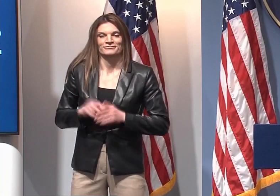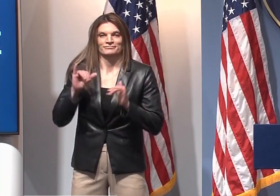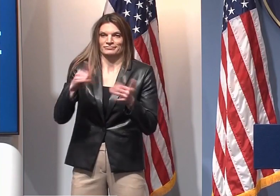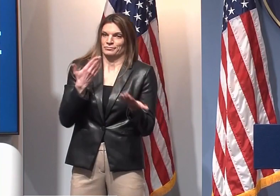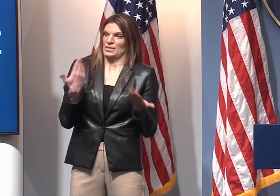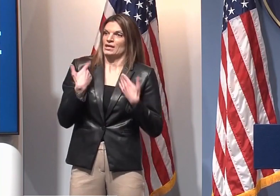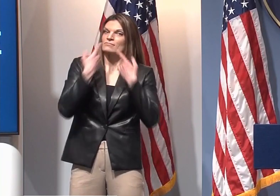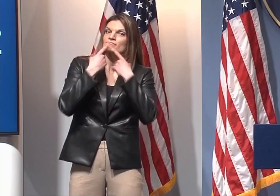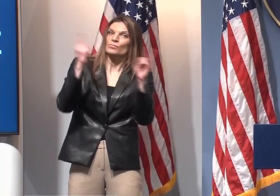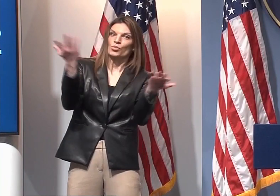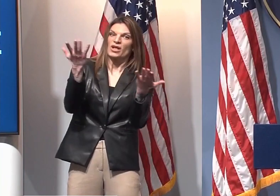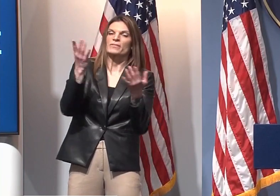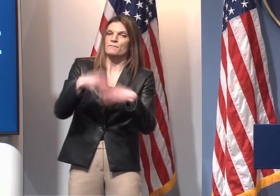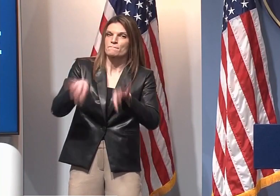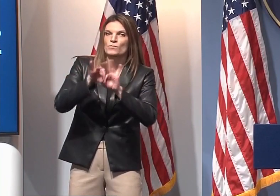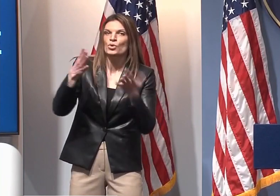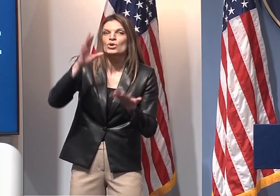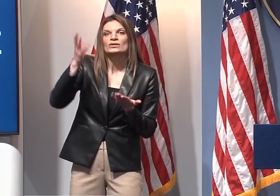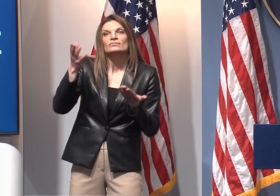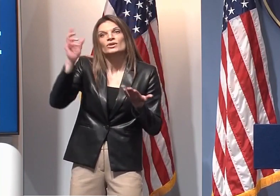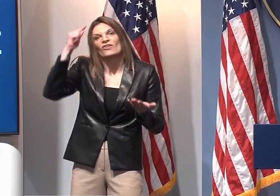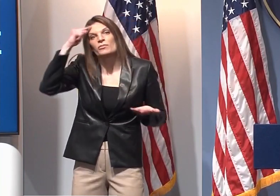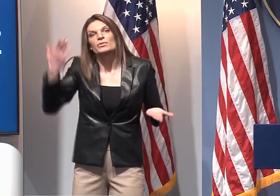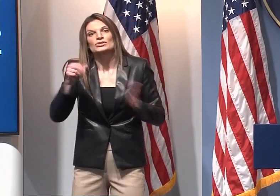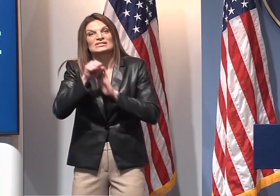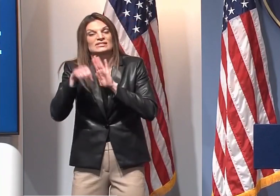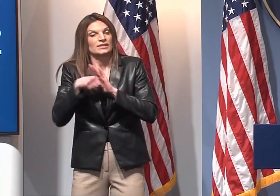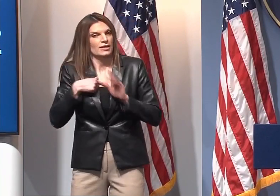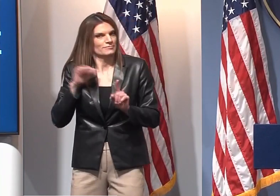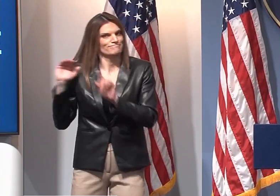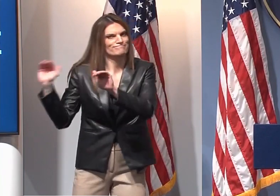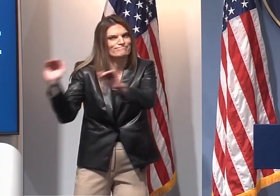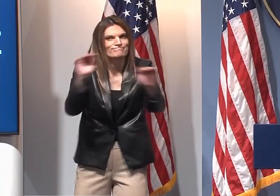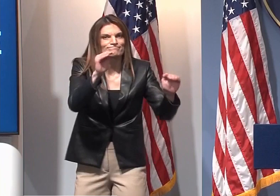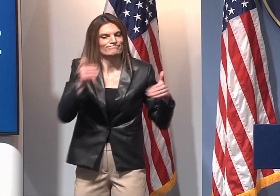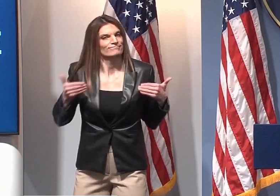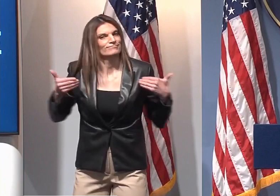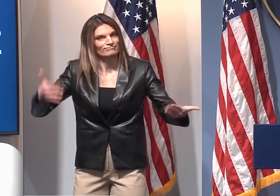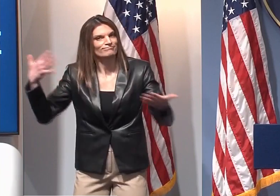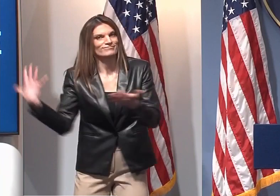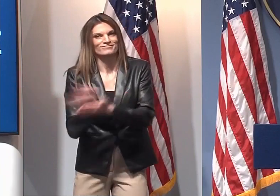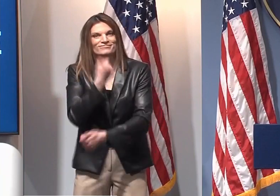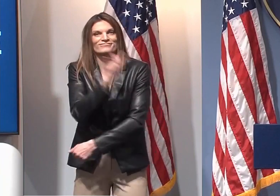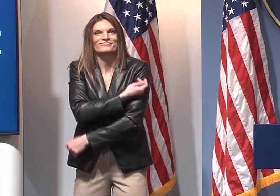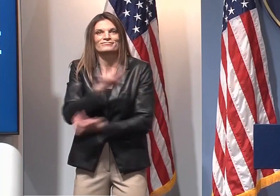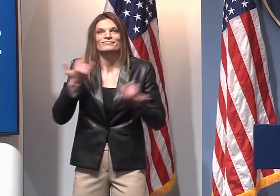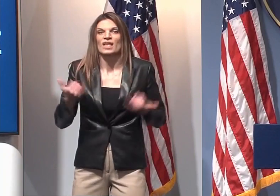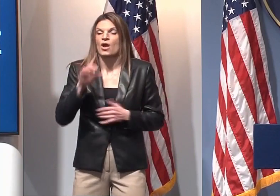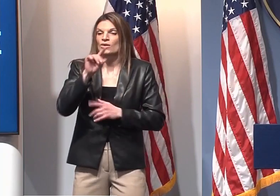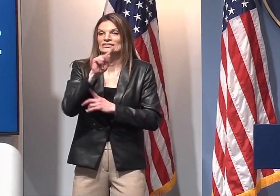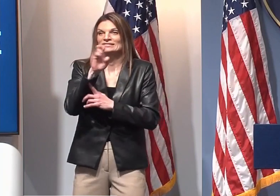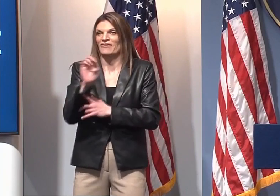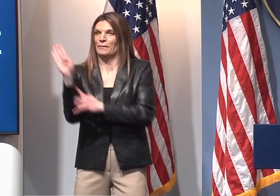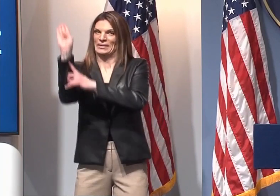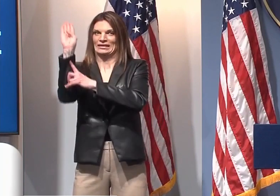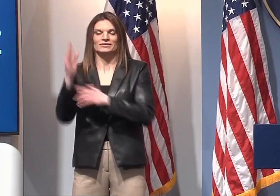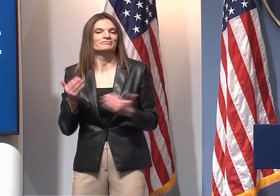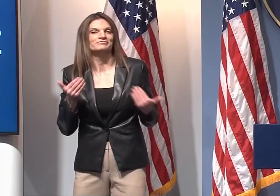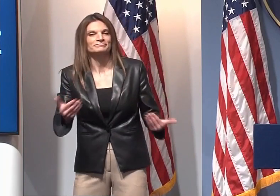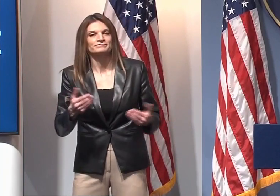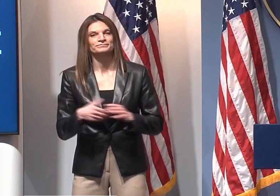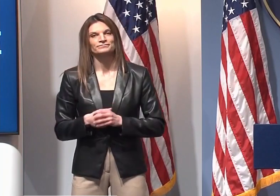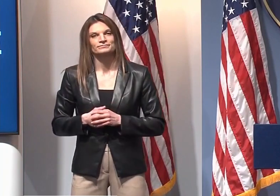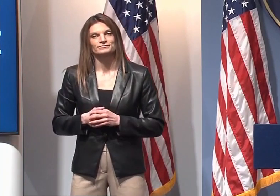are promoting within state government and across the state. All right, Dave B. is up next.